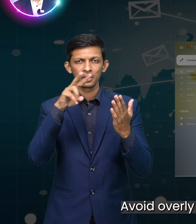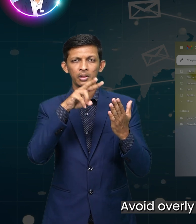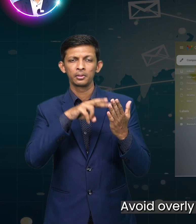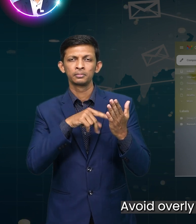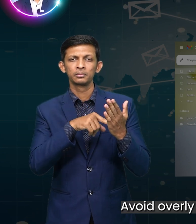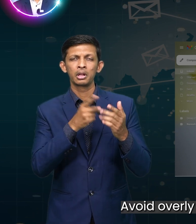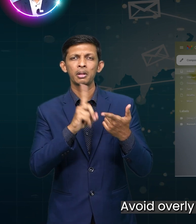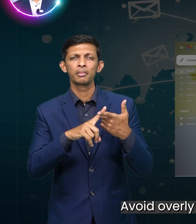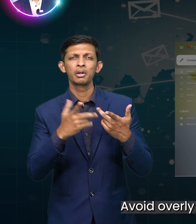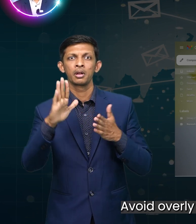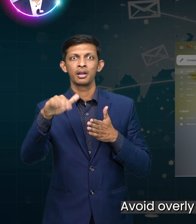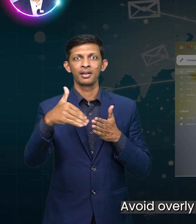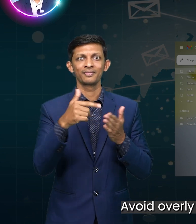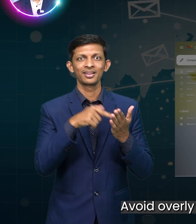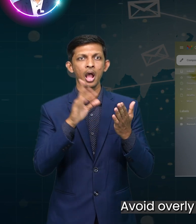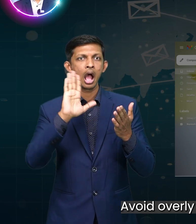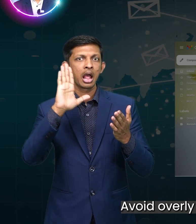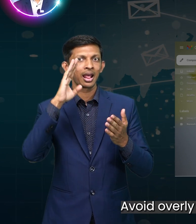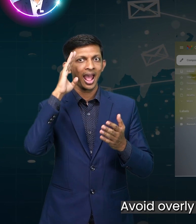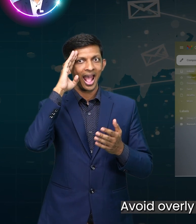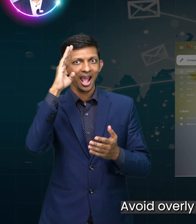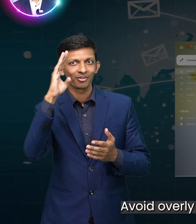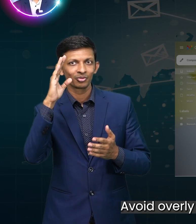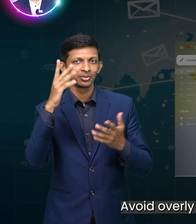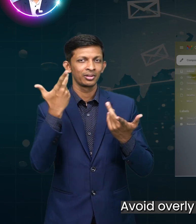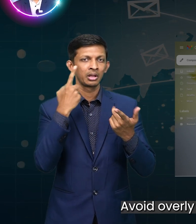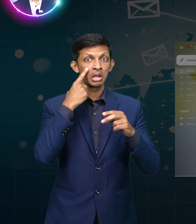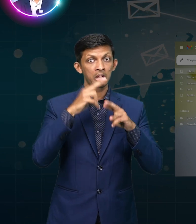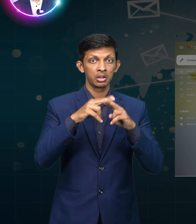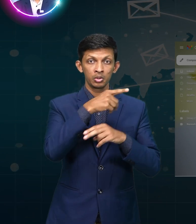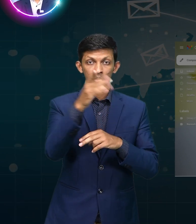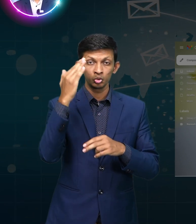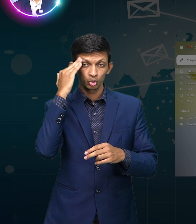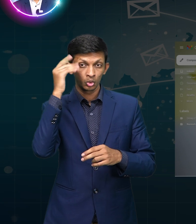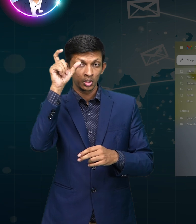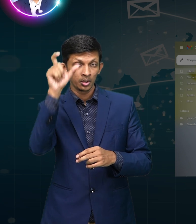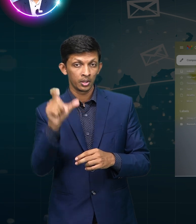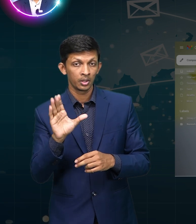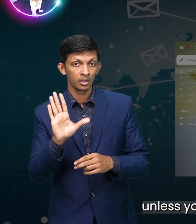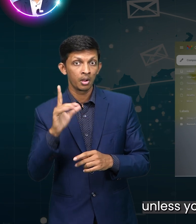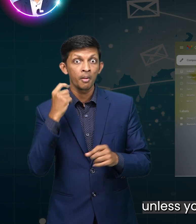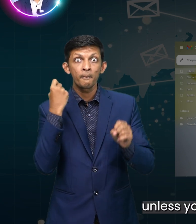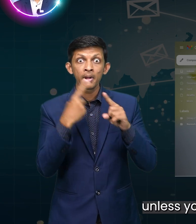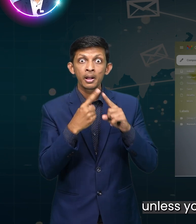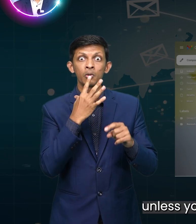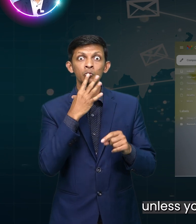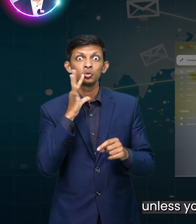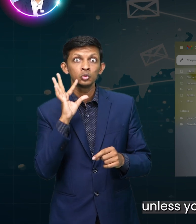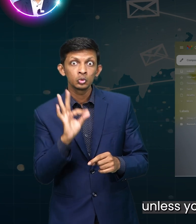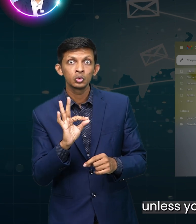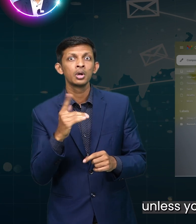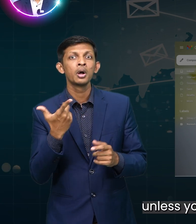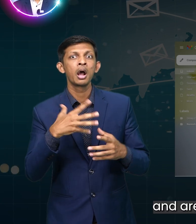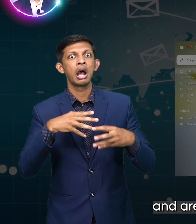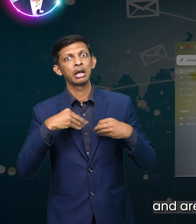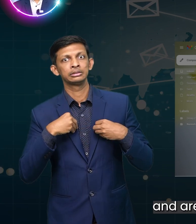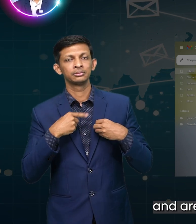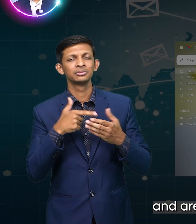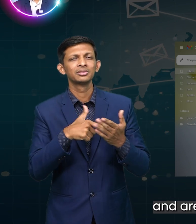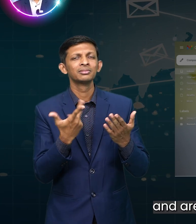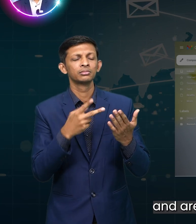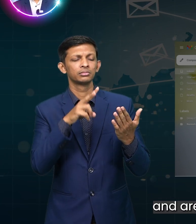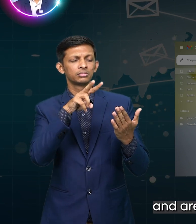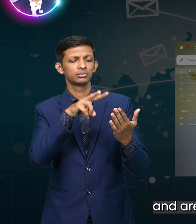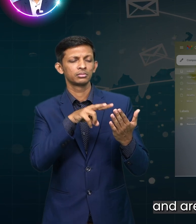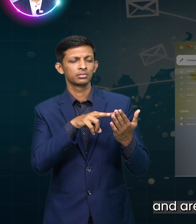Avoid overly casual greetings like hey or hi unless you know the person well and are